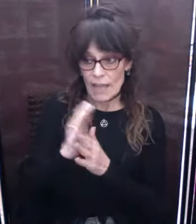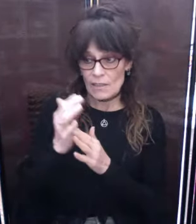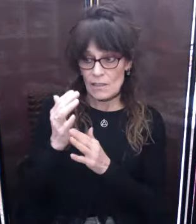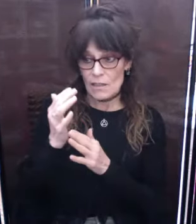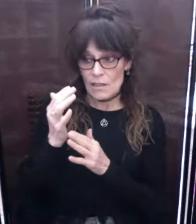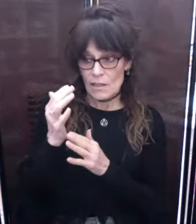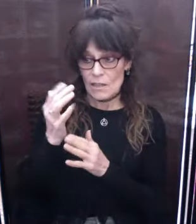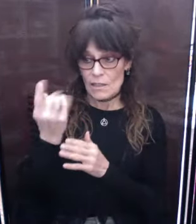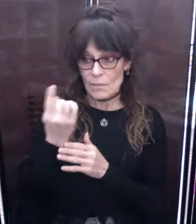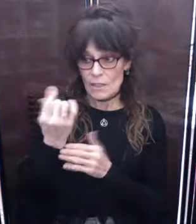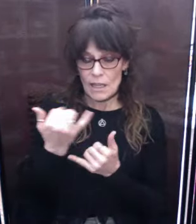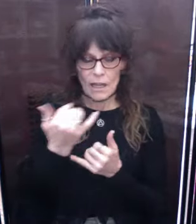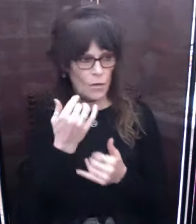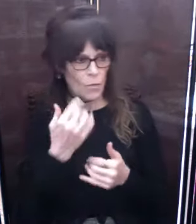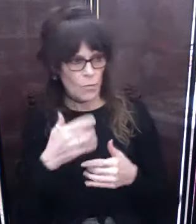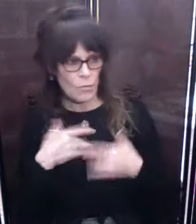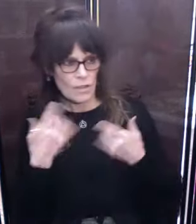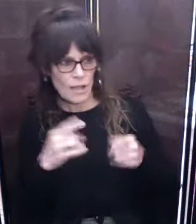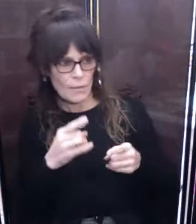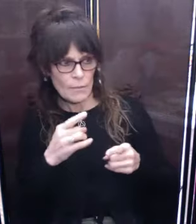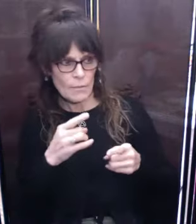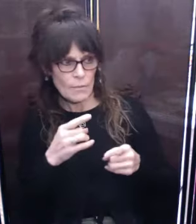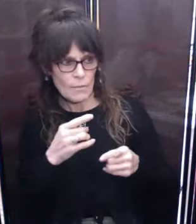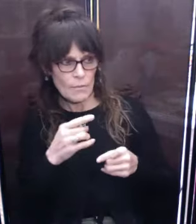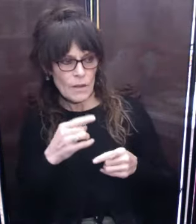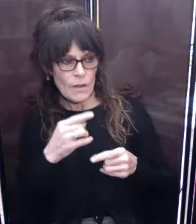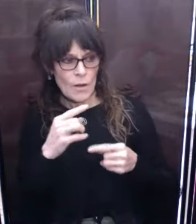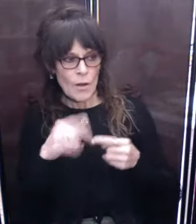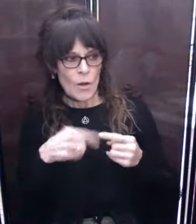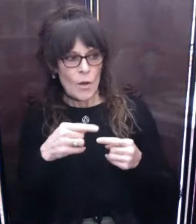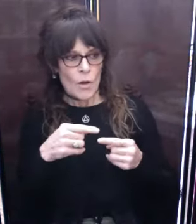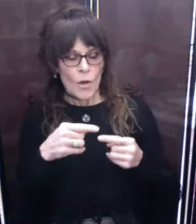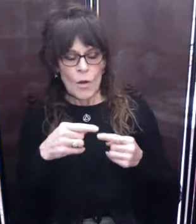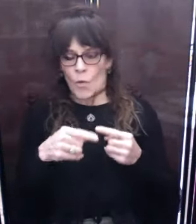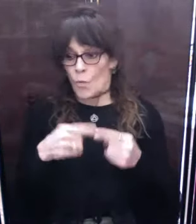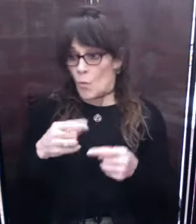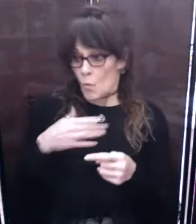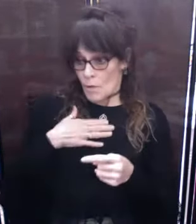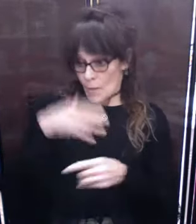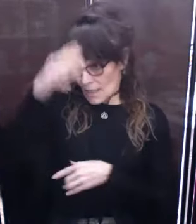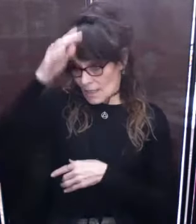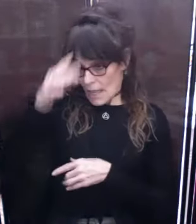said, when my dad brings me up the aisle tomorrow in the church, please be sober.